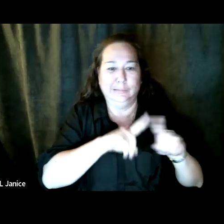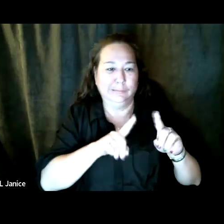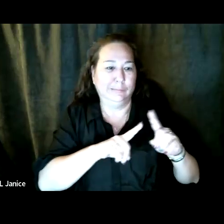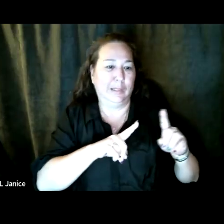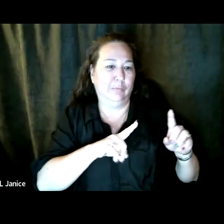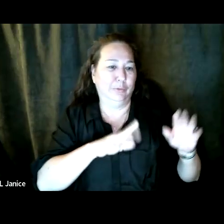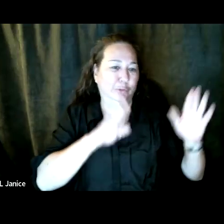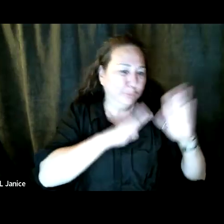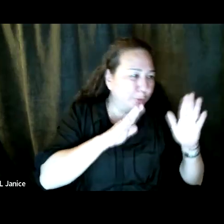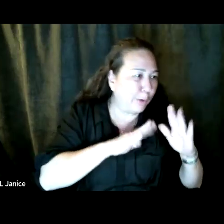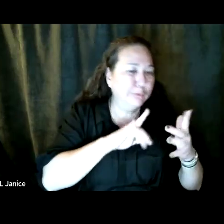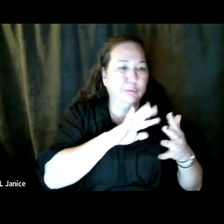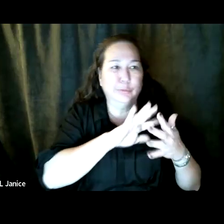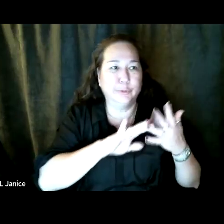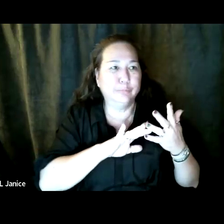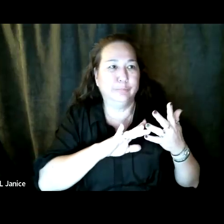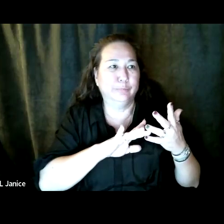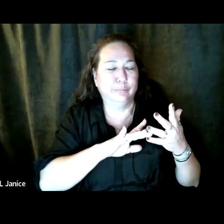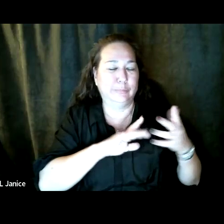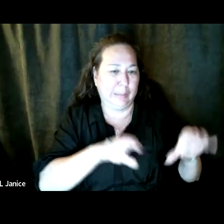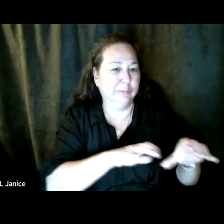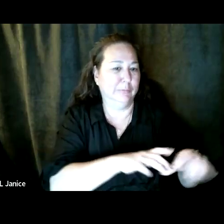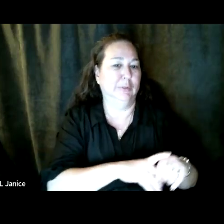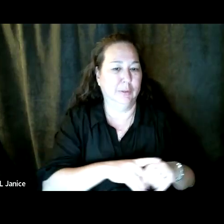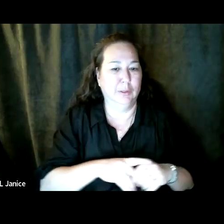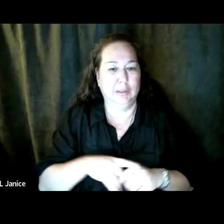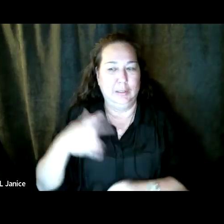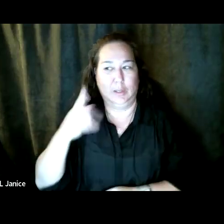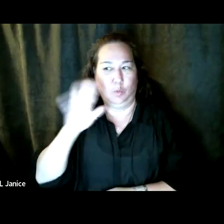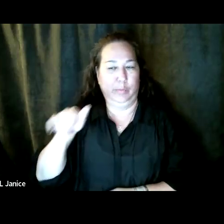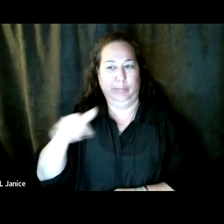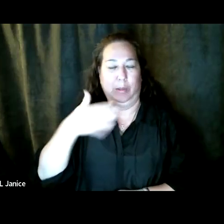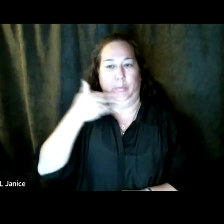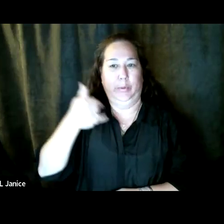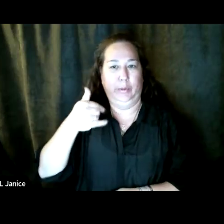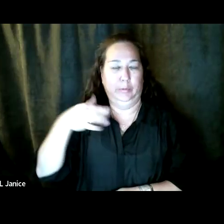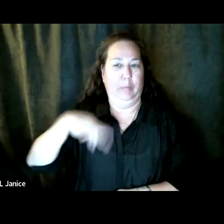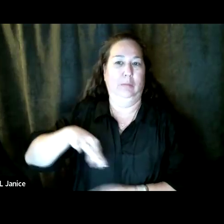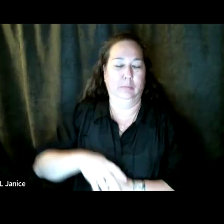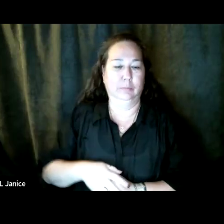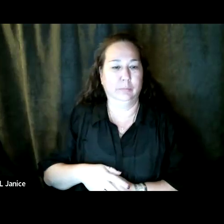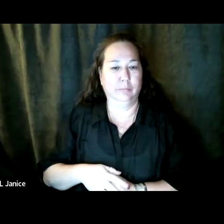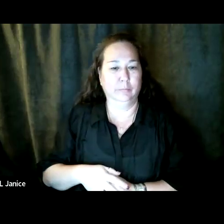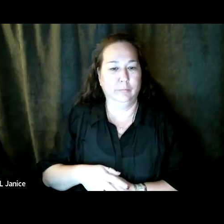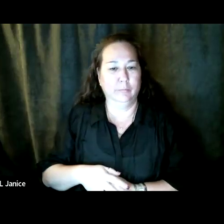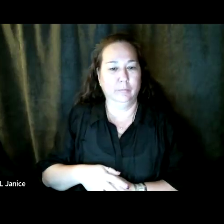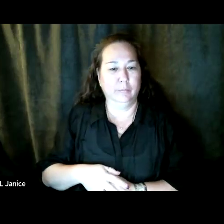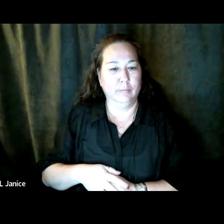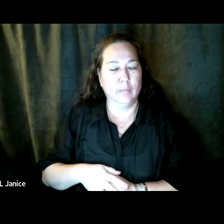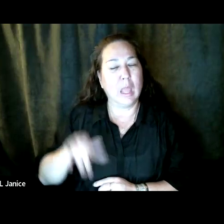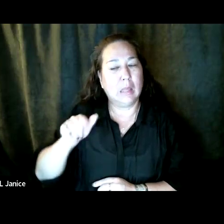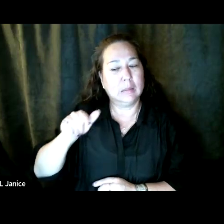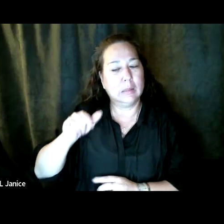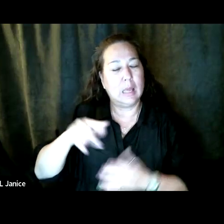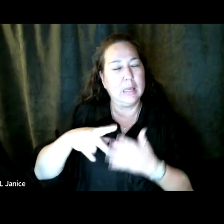proyecto beneficiaría a todos. I firmly believe that this particular project will be a benefit for